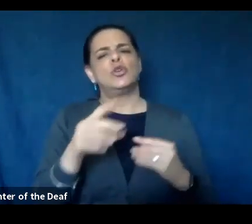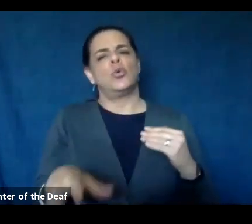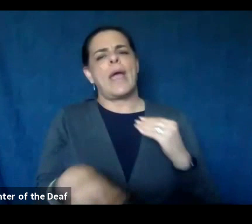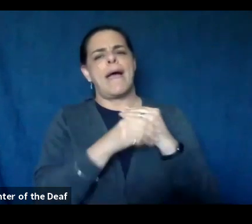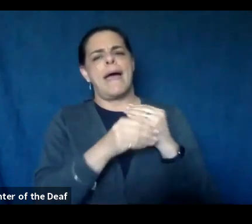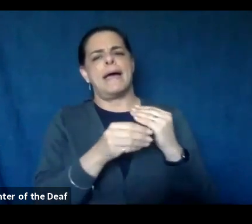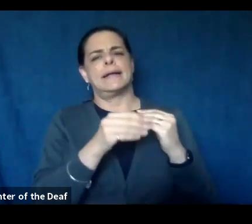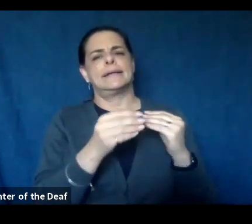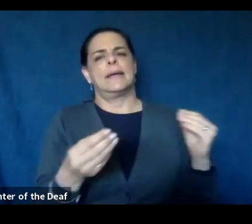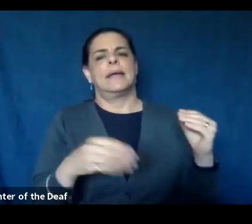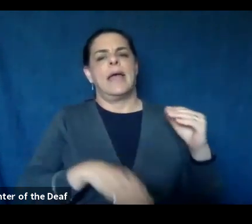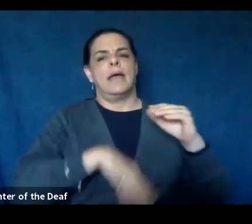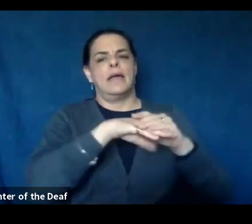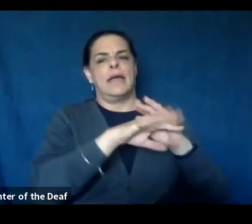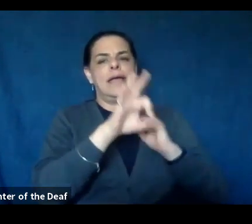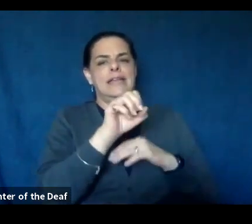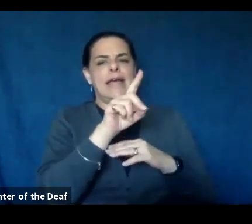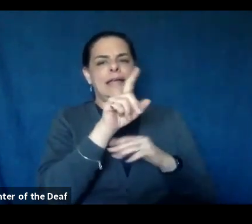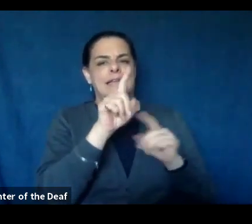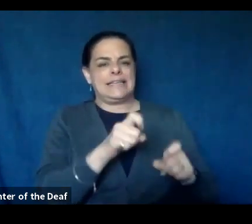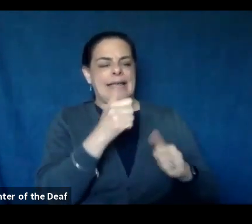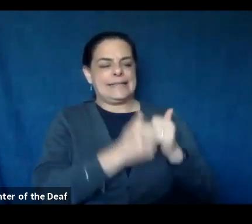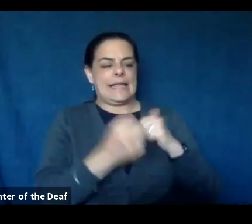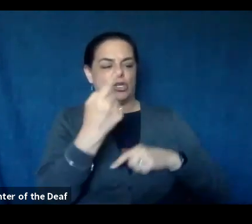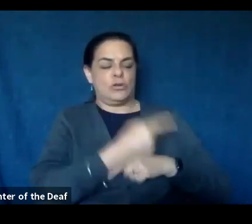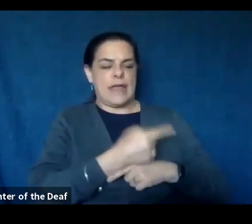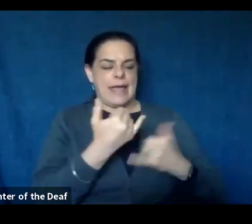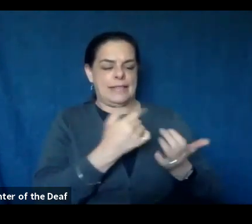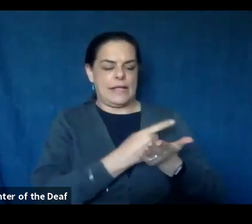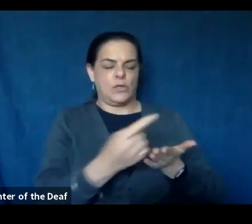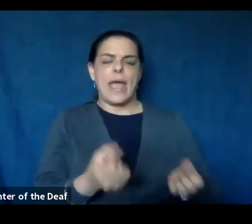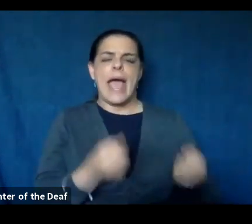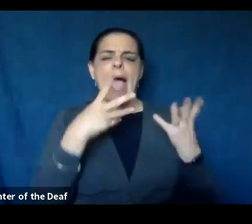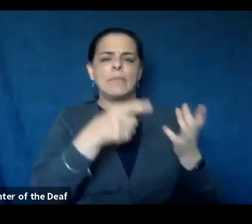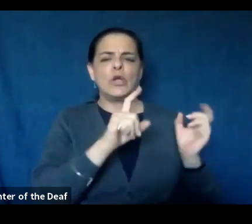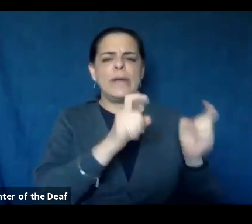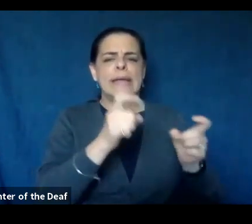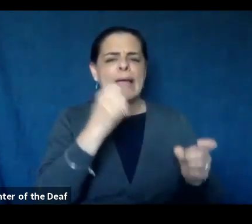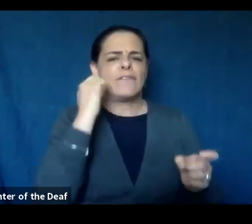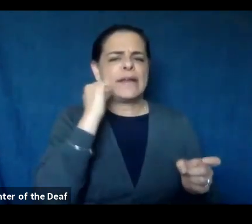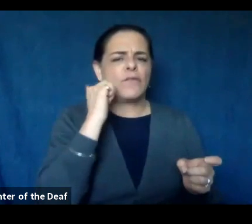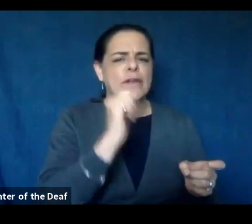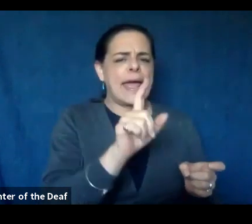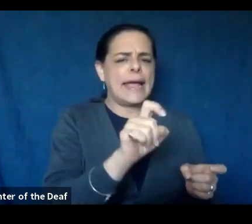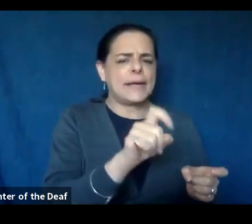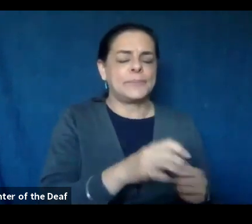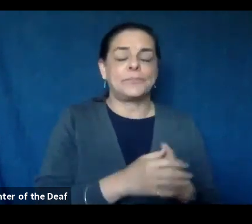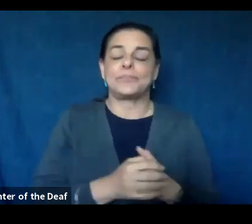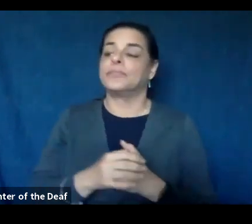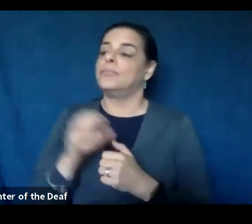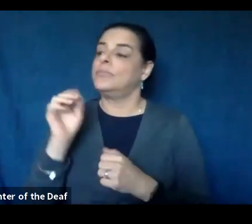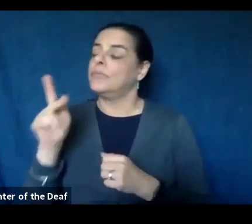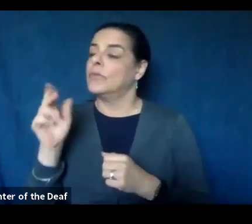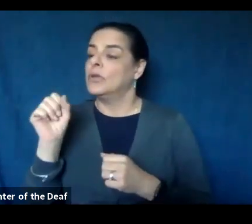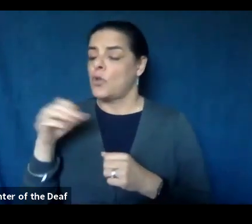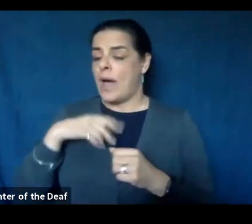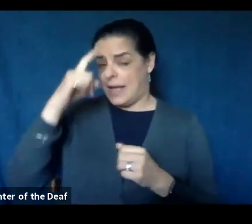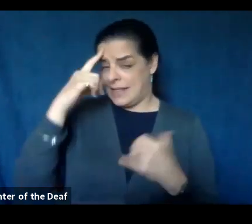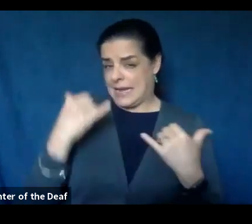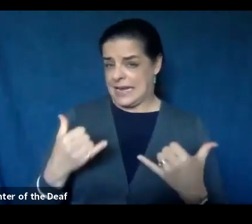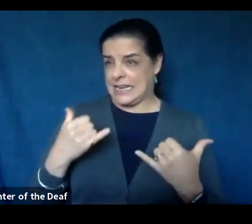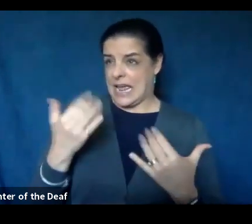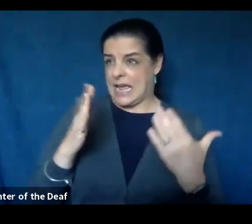90 tests per day this week. How many on average have you been administering each day? So I think we're at